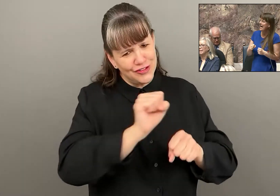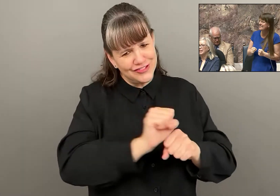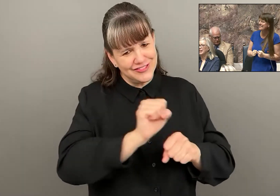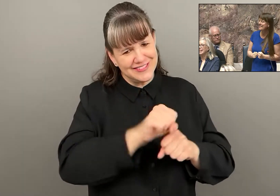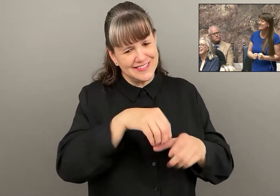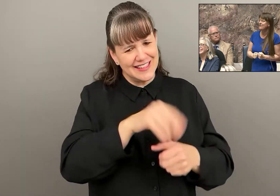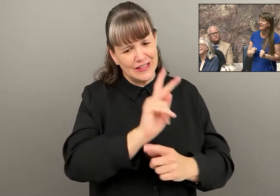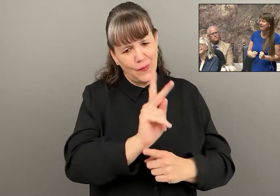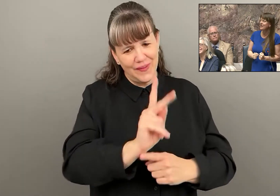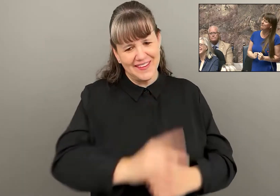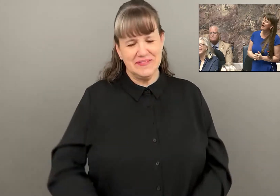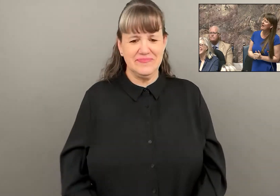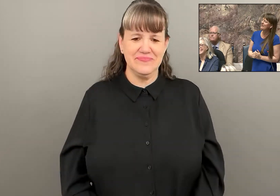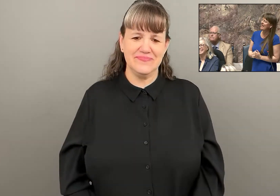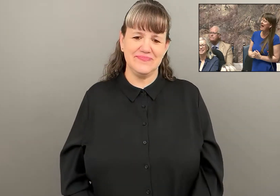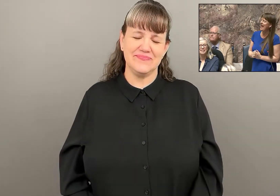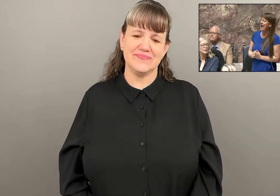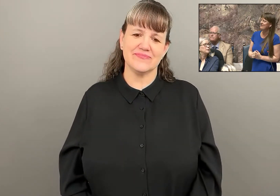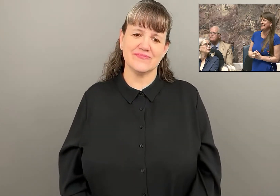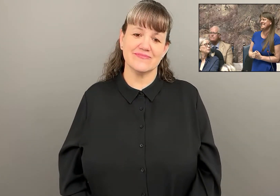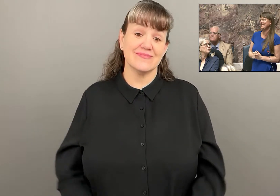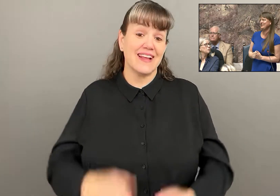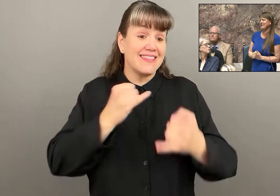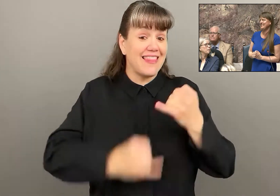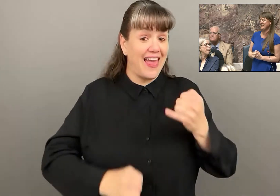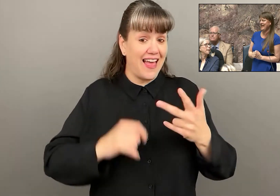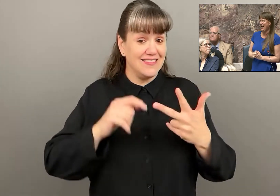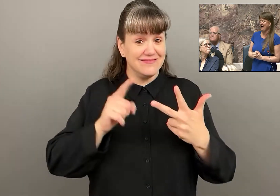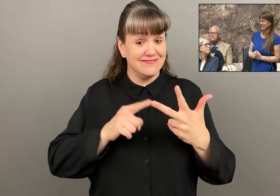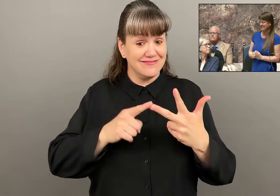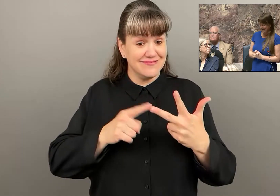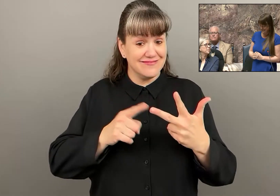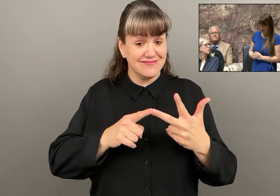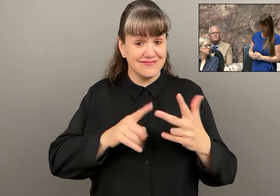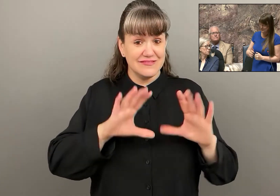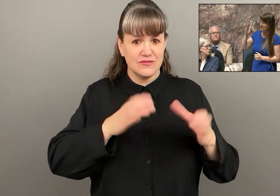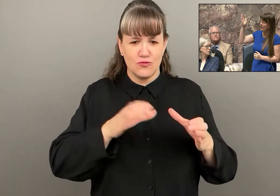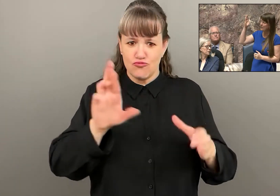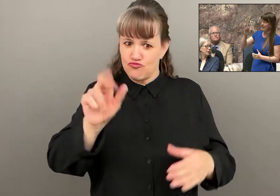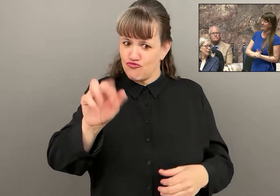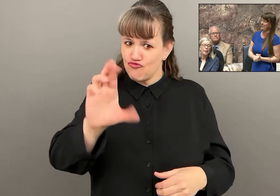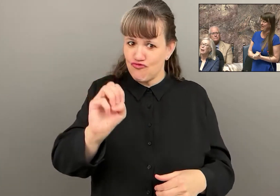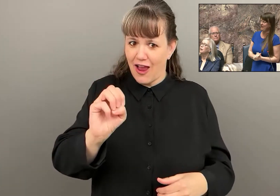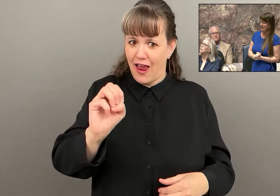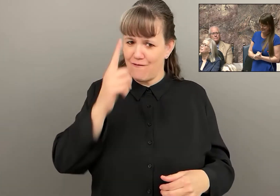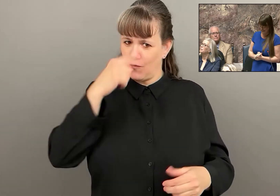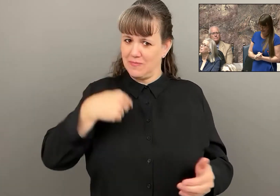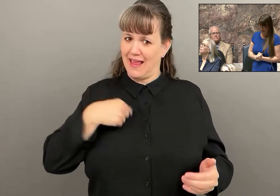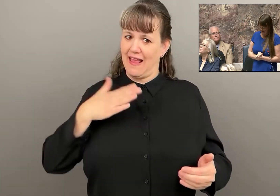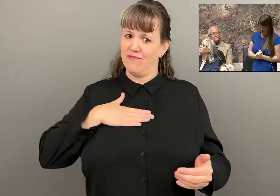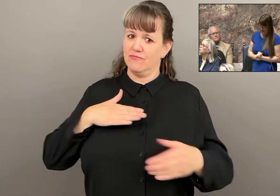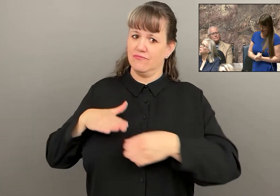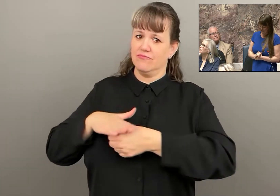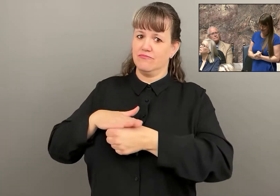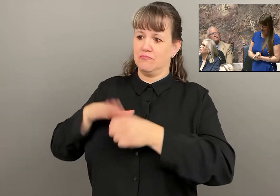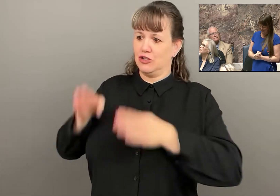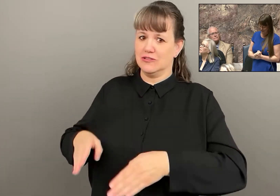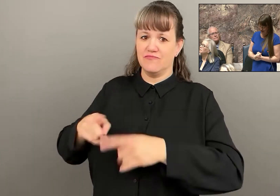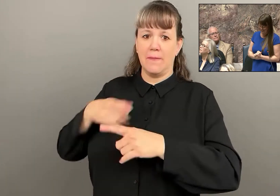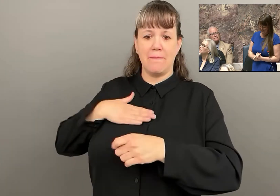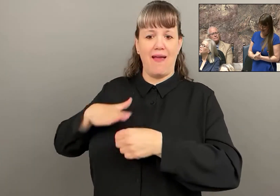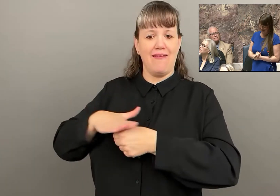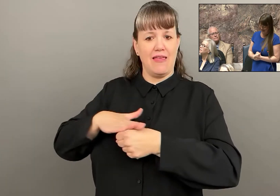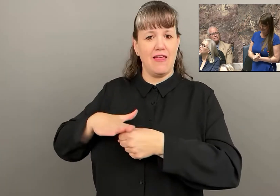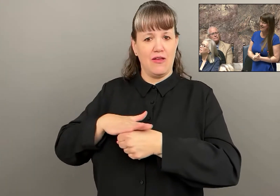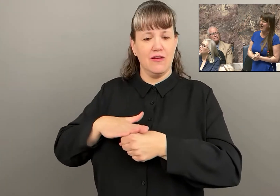And lastly, it is very rare that I have a constituent in the House, and so I was so grateful when I got to see Dr.